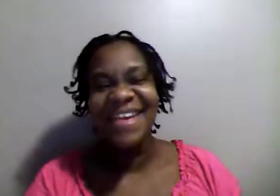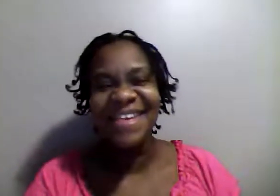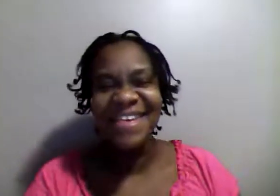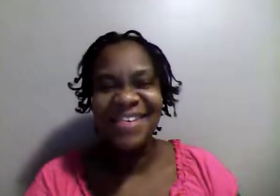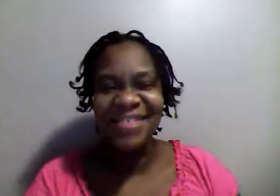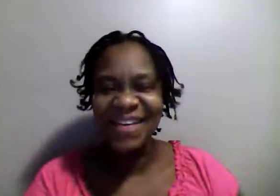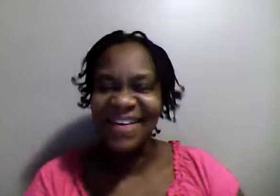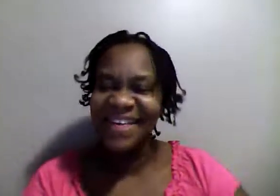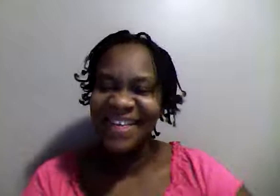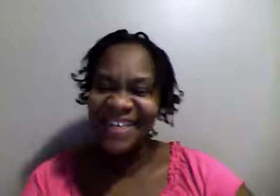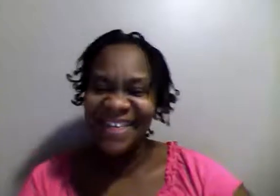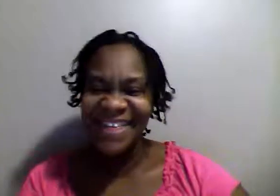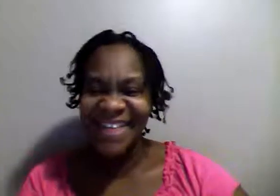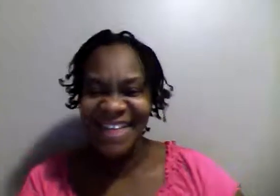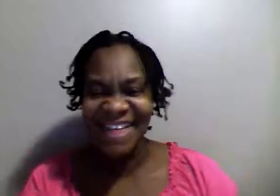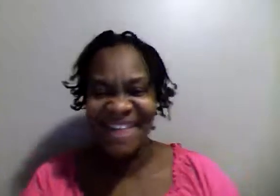Indeed, you were.